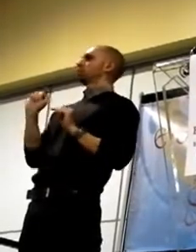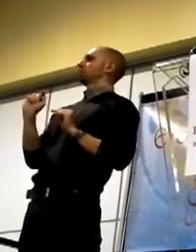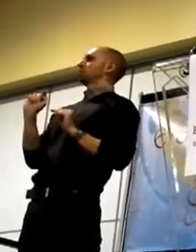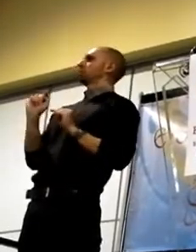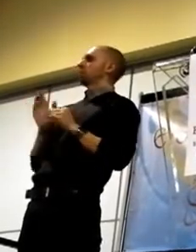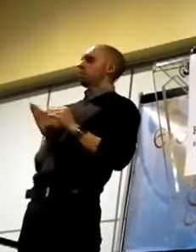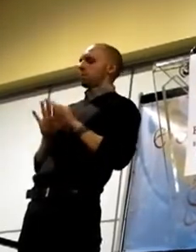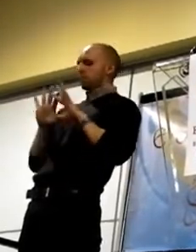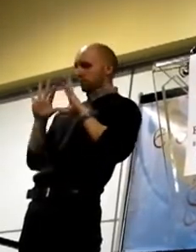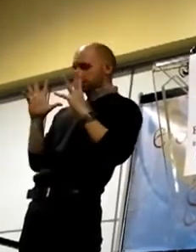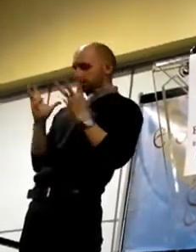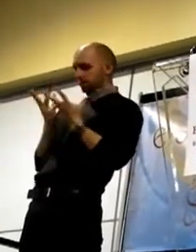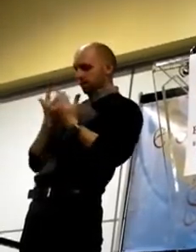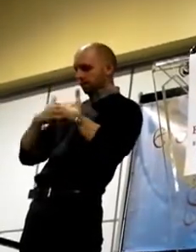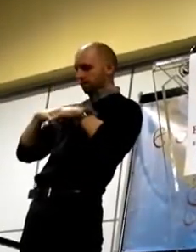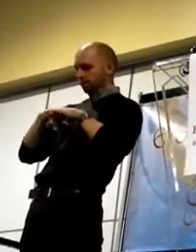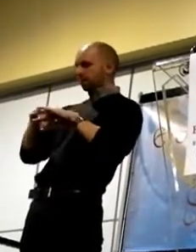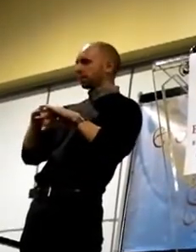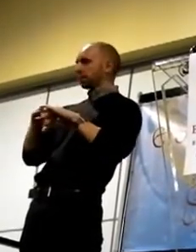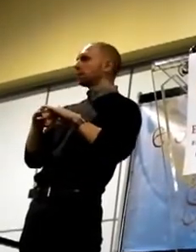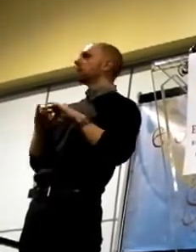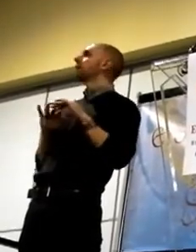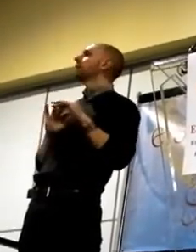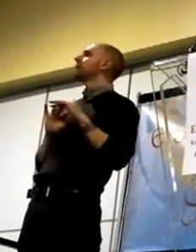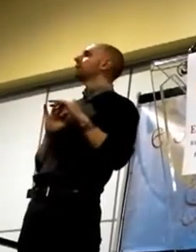you Islam as your religion.